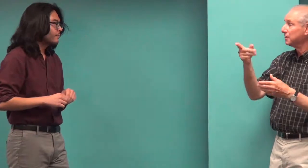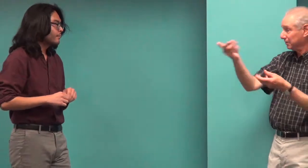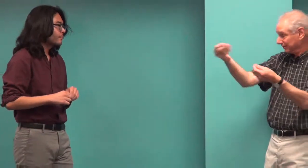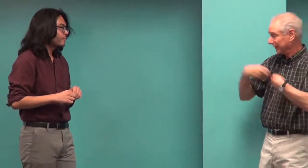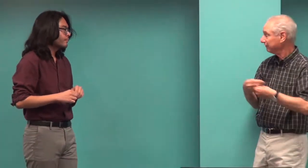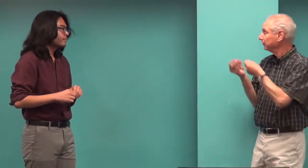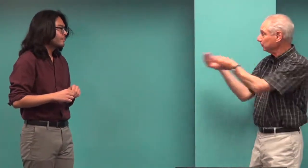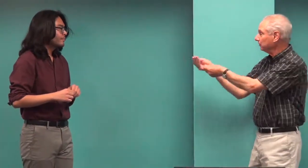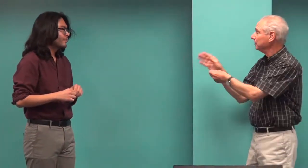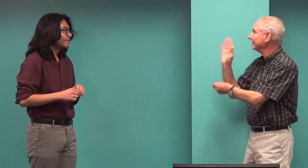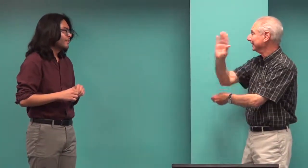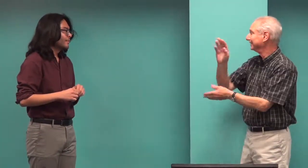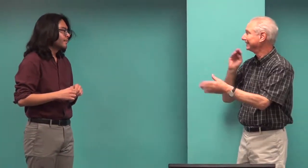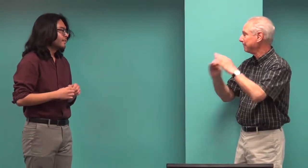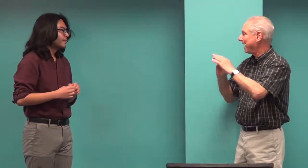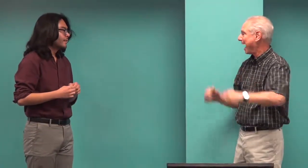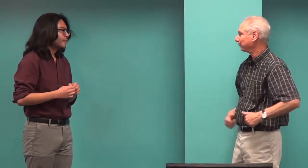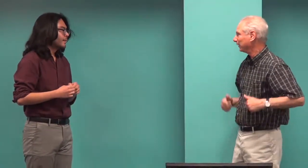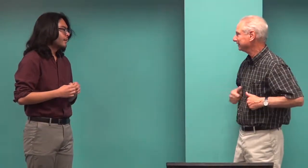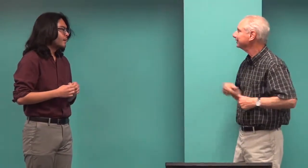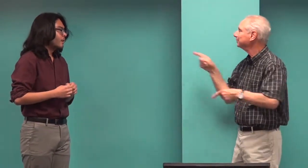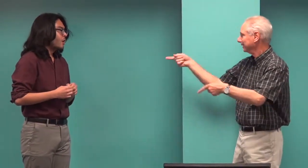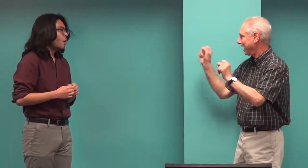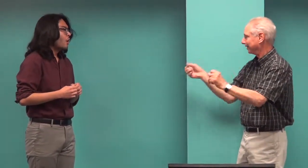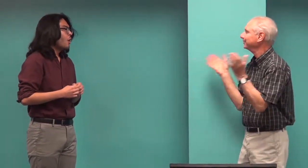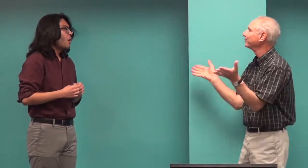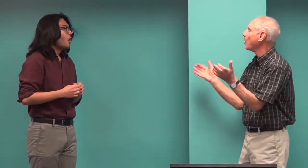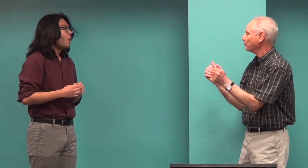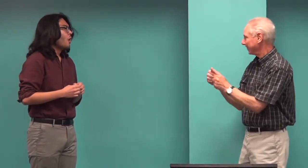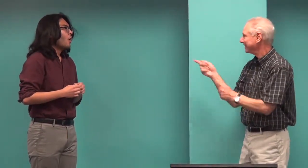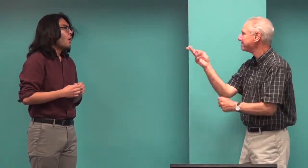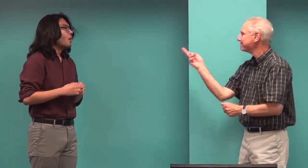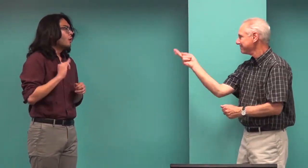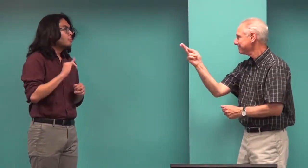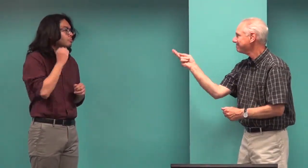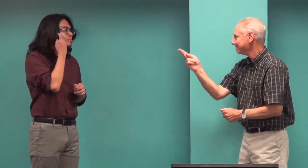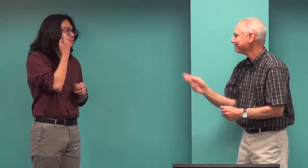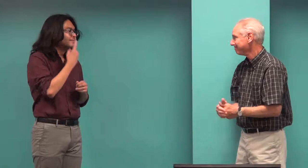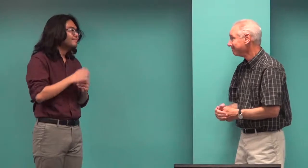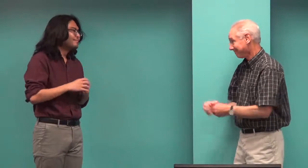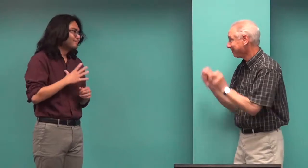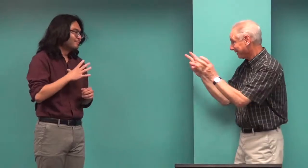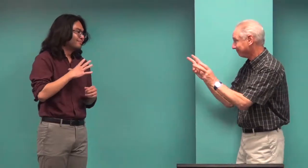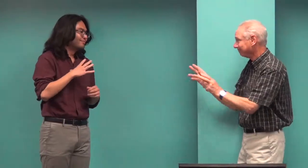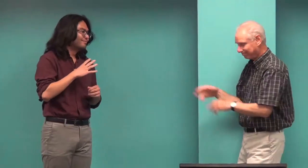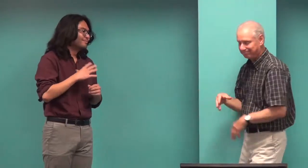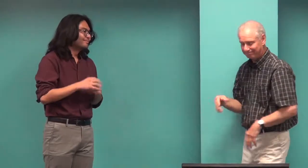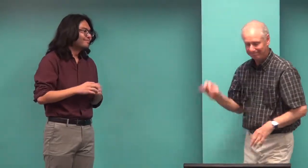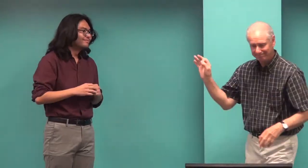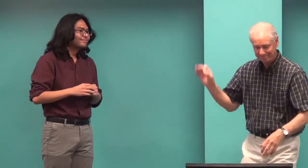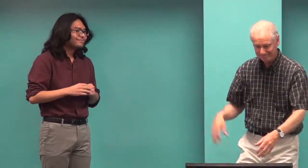Herb asked me to give you his email address so that you can actually talk with him directly. Oh, got it. Fine.